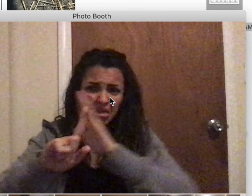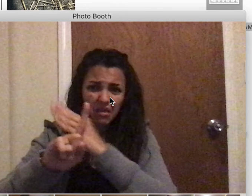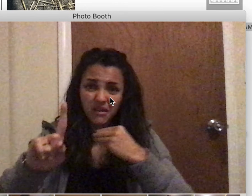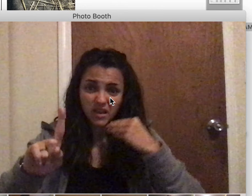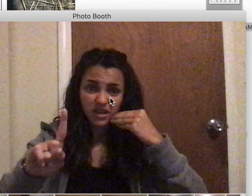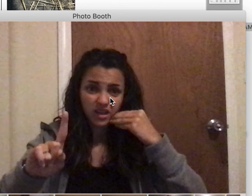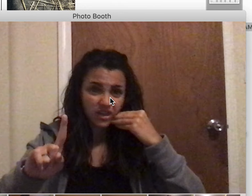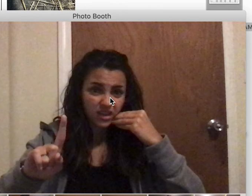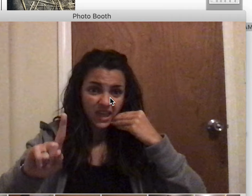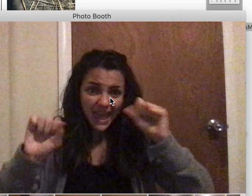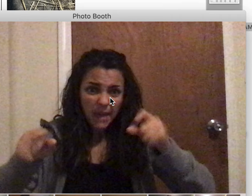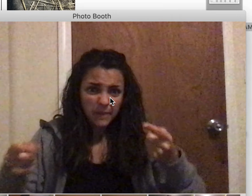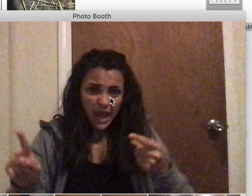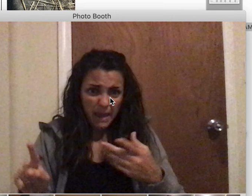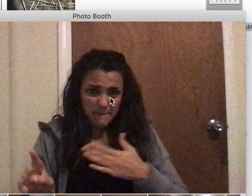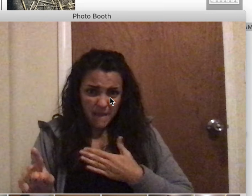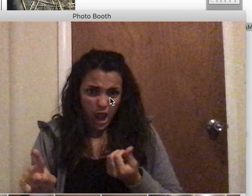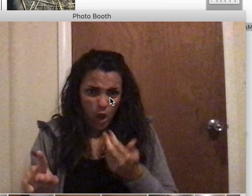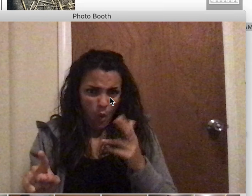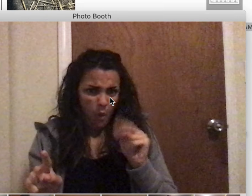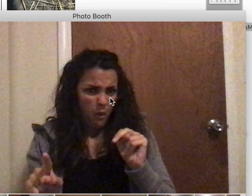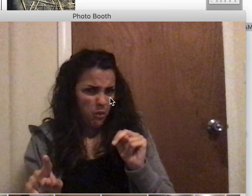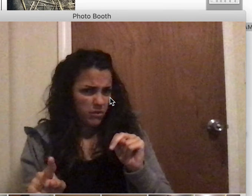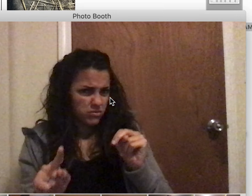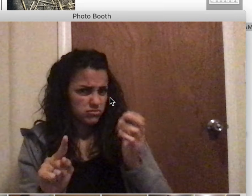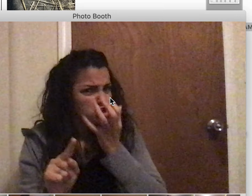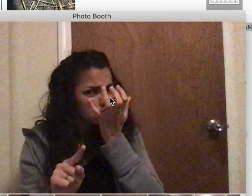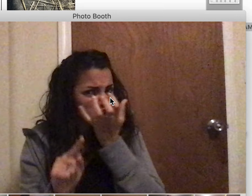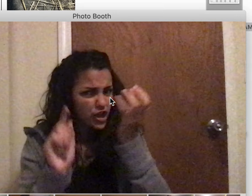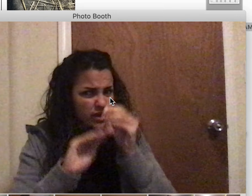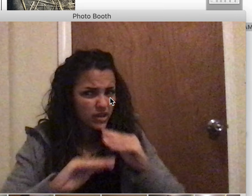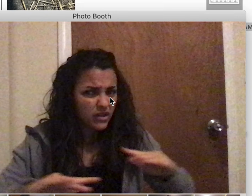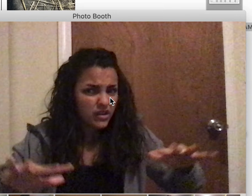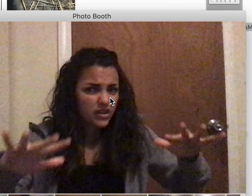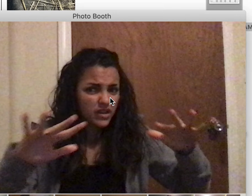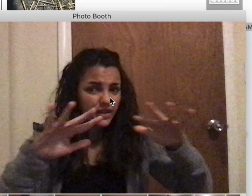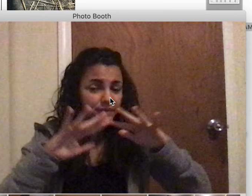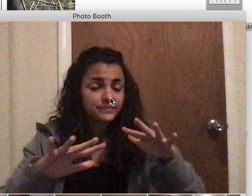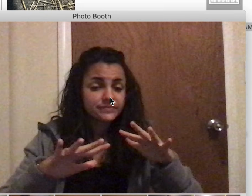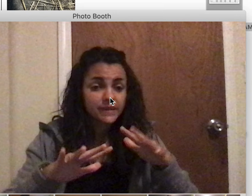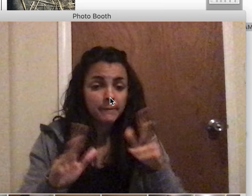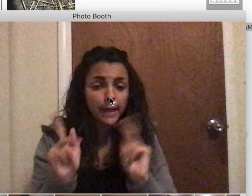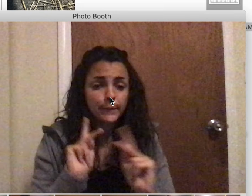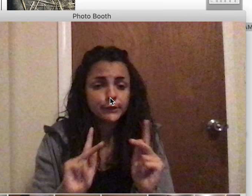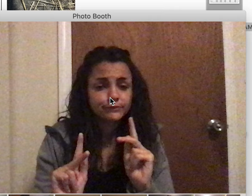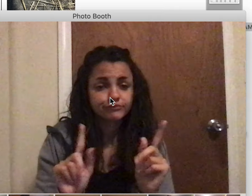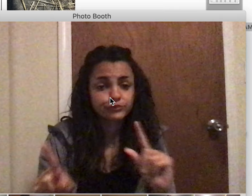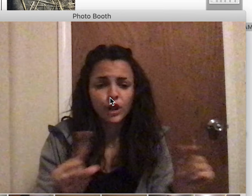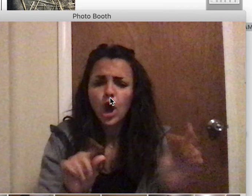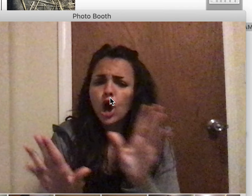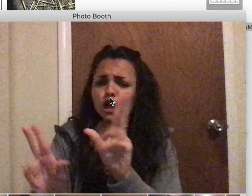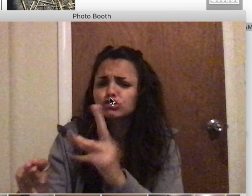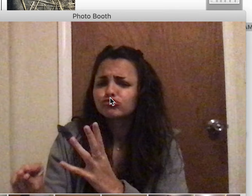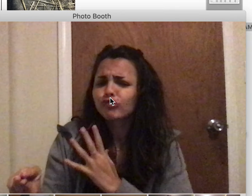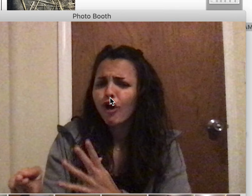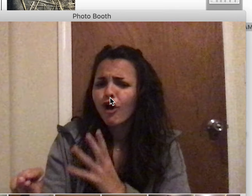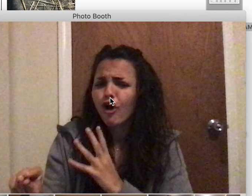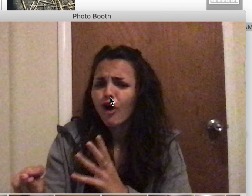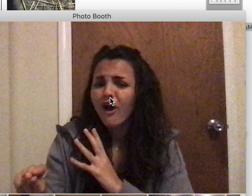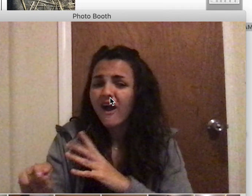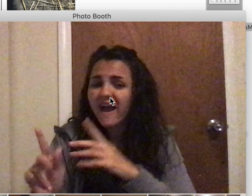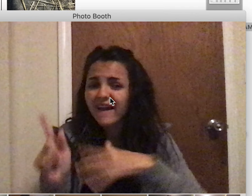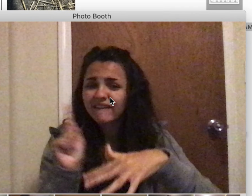backyard. Gas industry officials defend the drilling, calling it an environmentally clean and cheaper alternative to coal and oil.